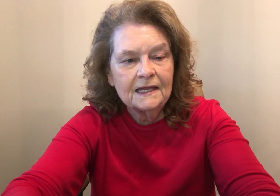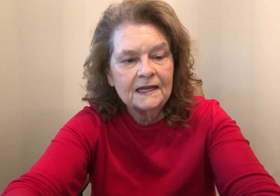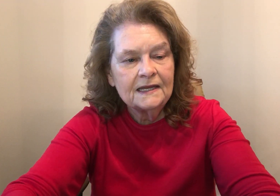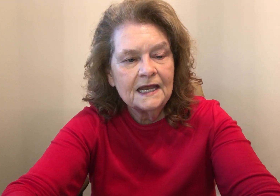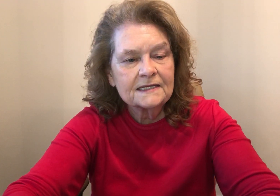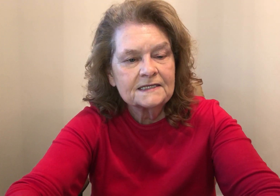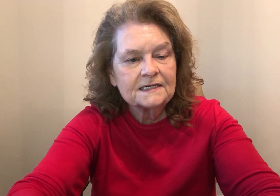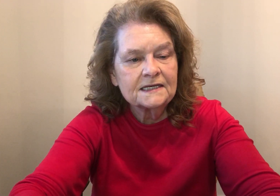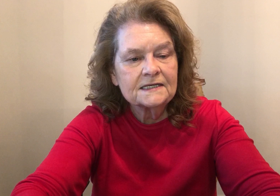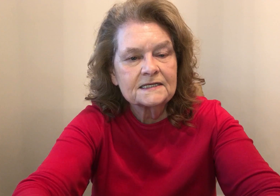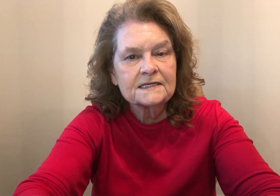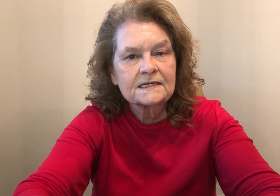Next sentence.